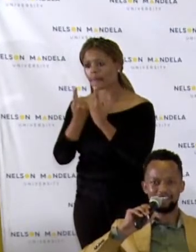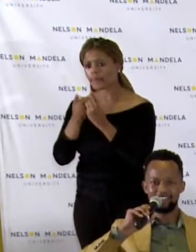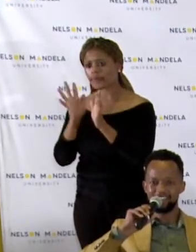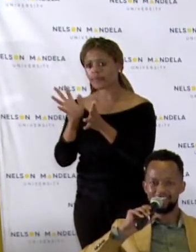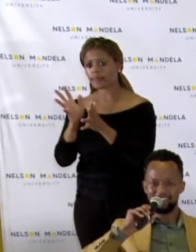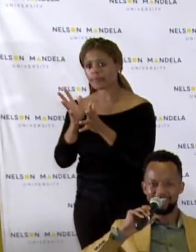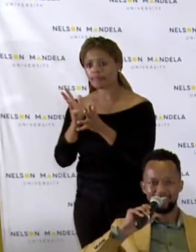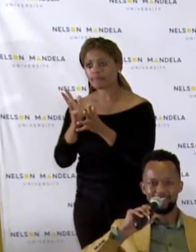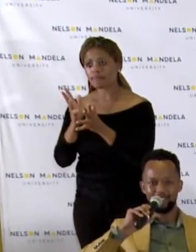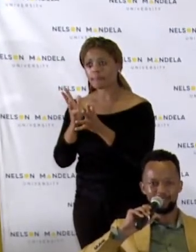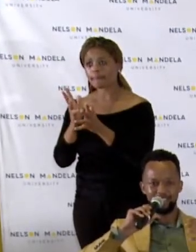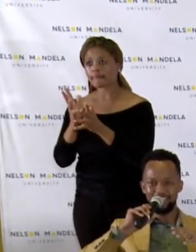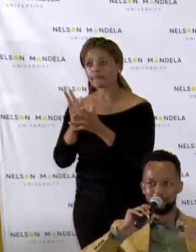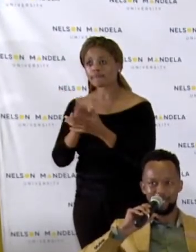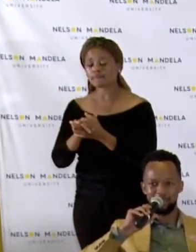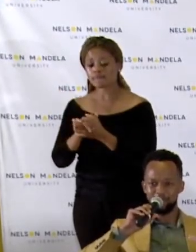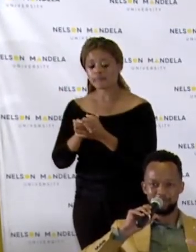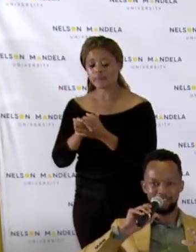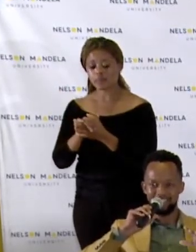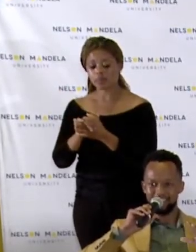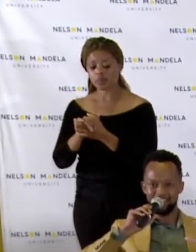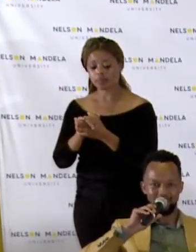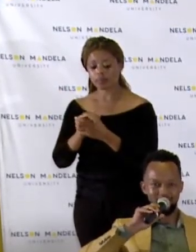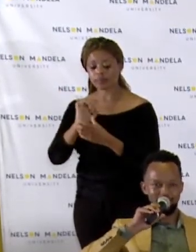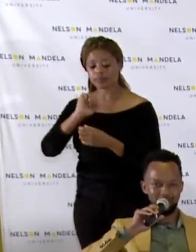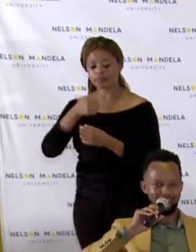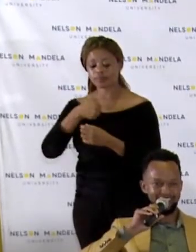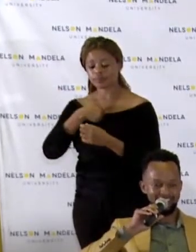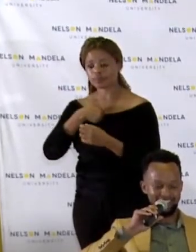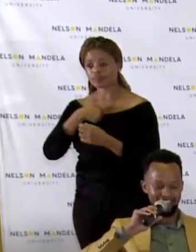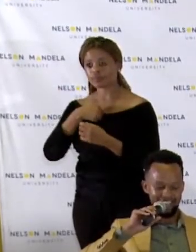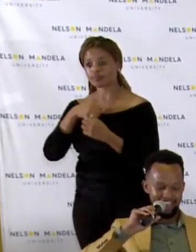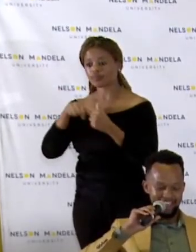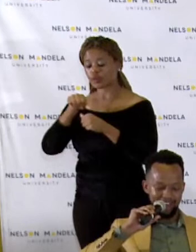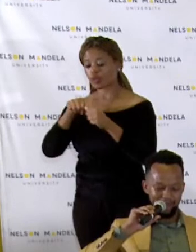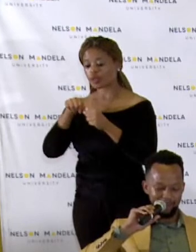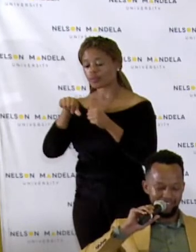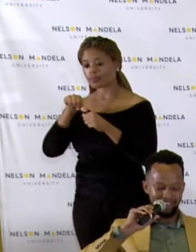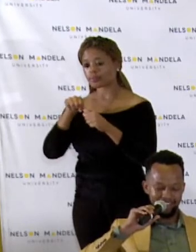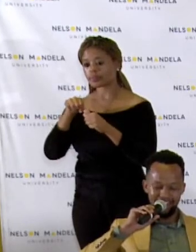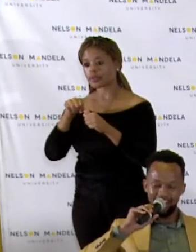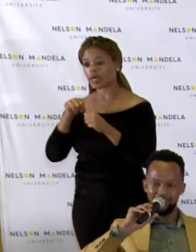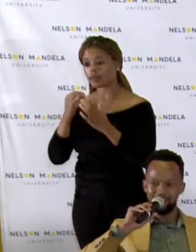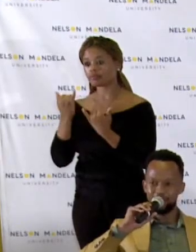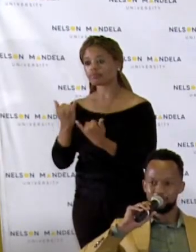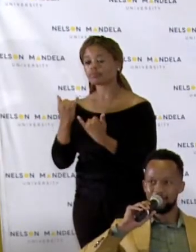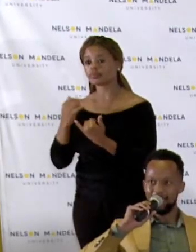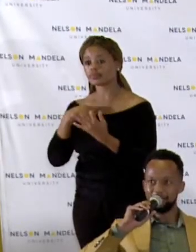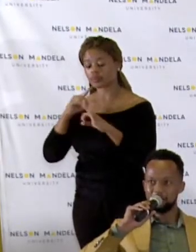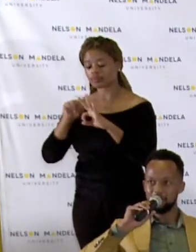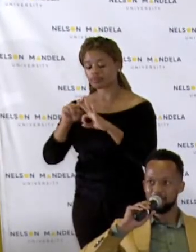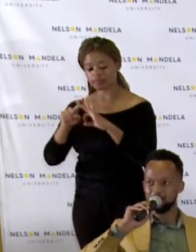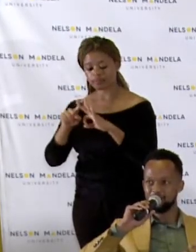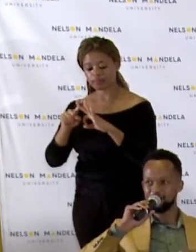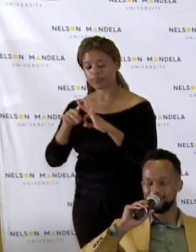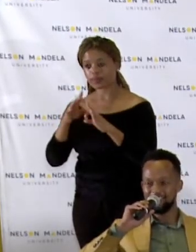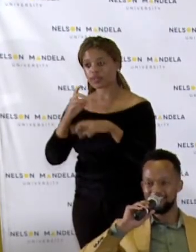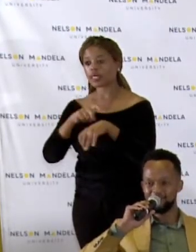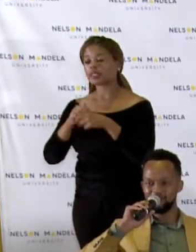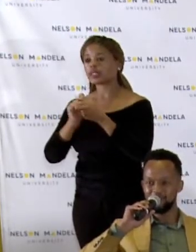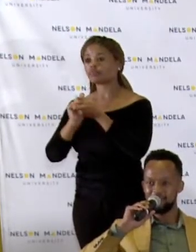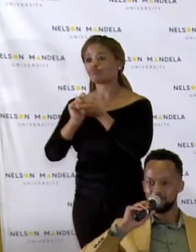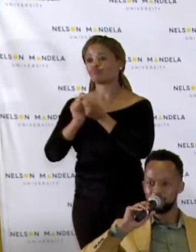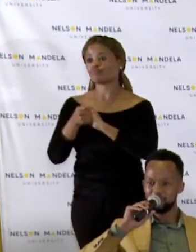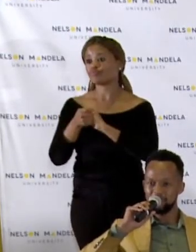Anyone? Yeah, so it's our baby boomers that are searching Wordle, clearly. And the third was climate change,